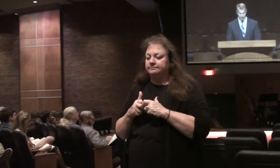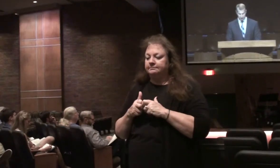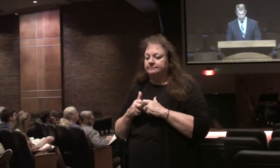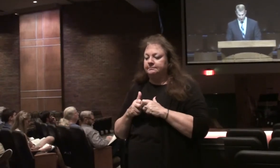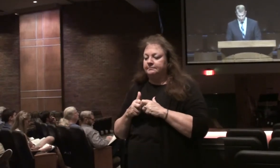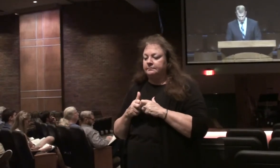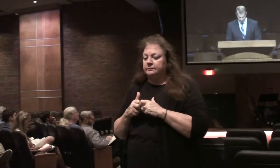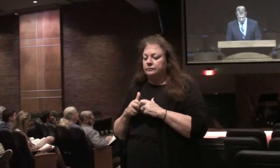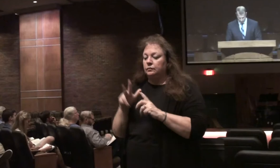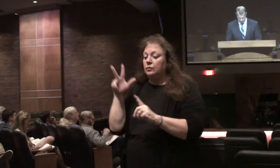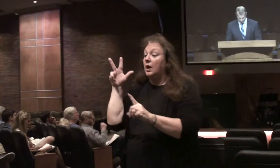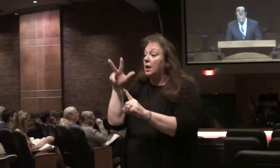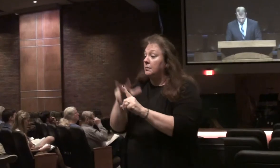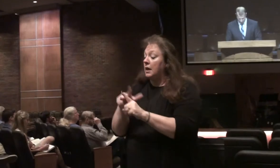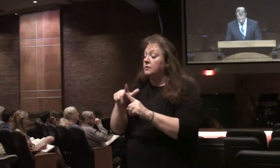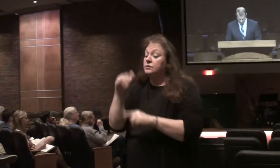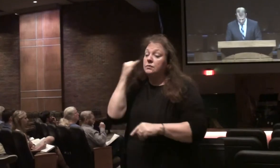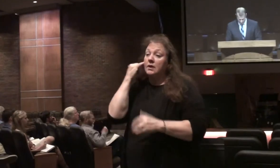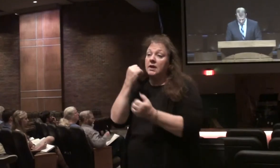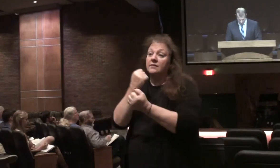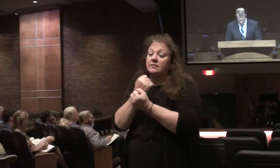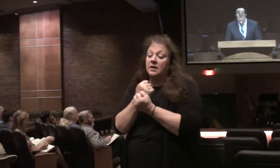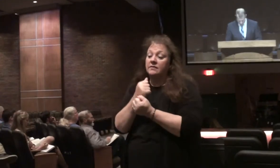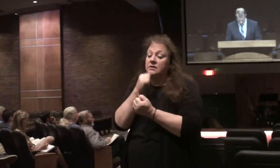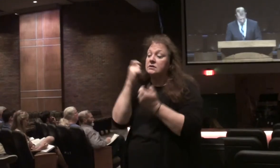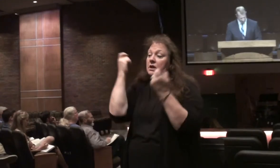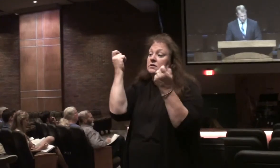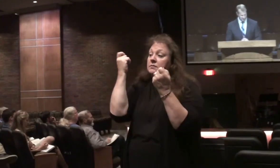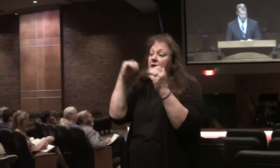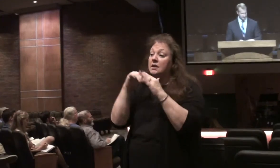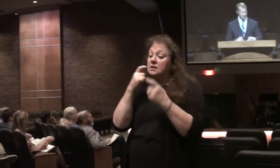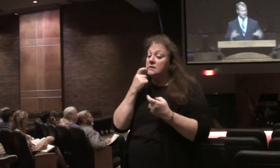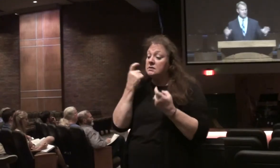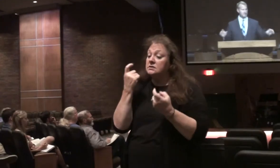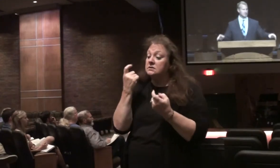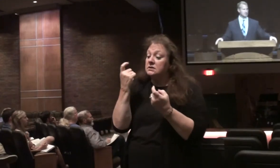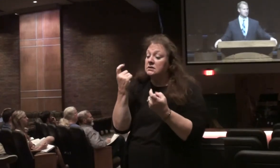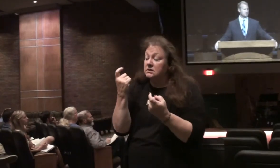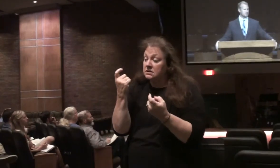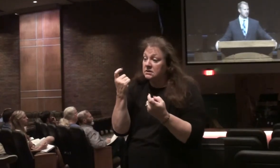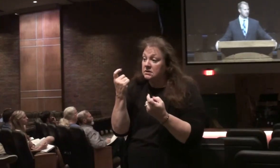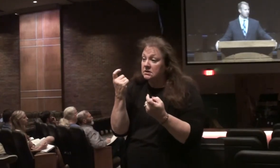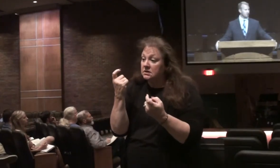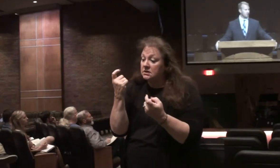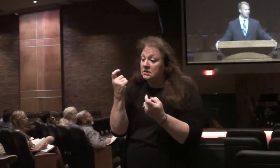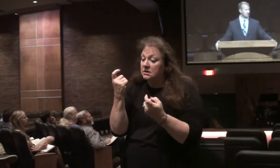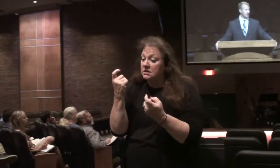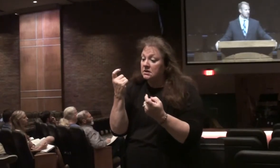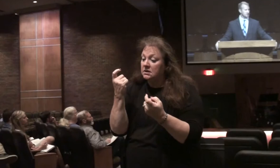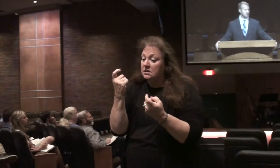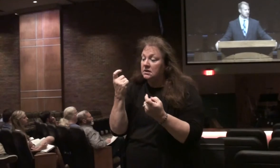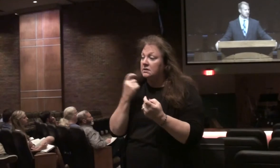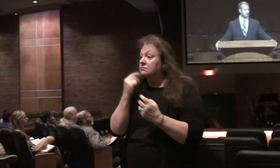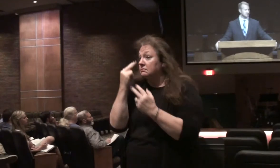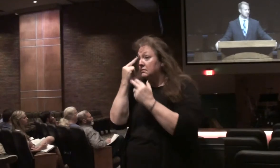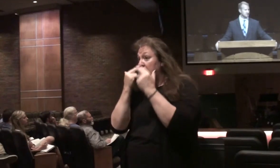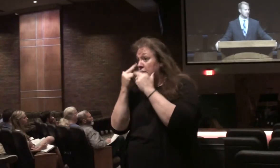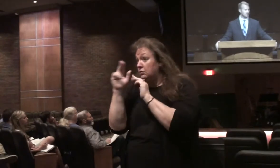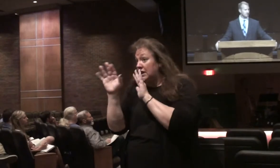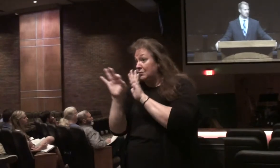would apply to, if love does not rejoice in unrighteousness, this would inform our entertainment